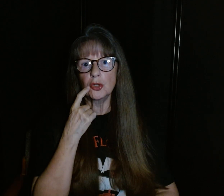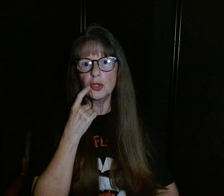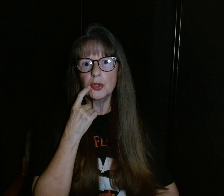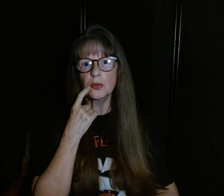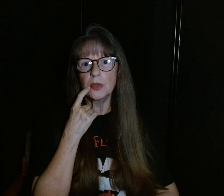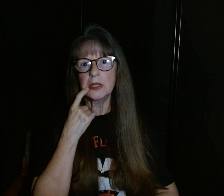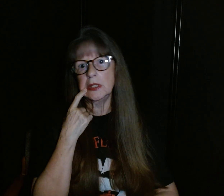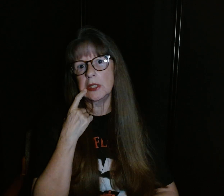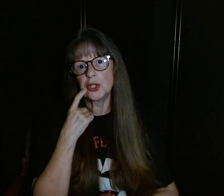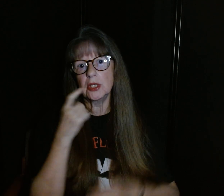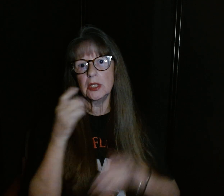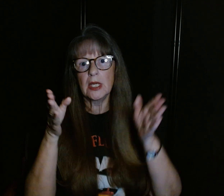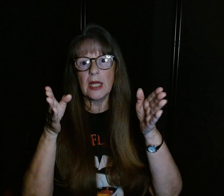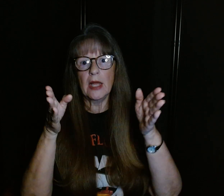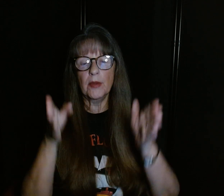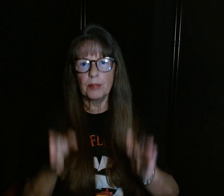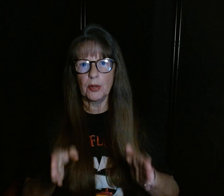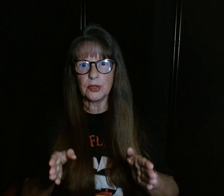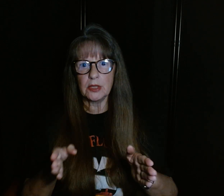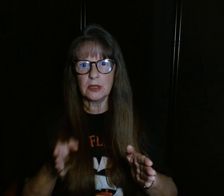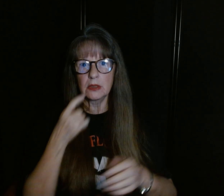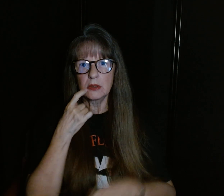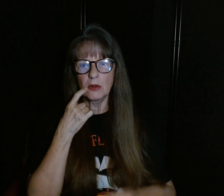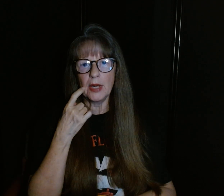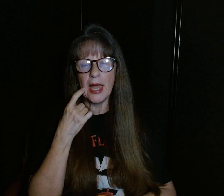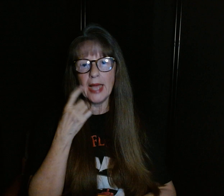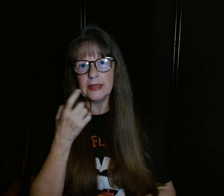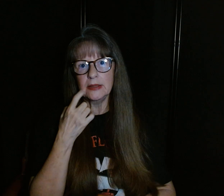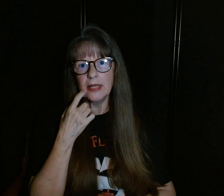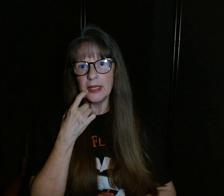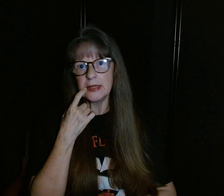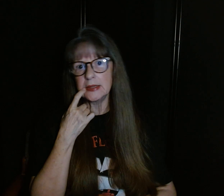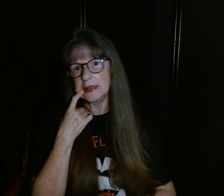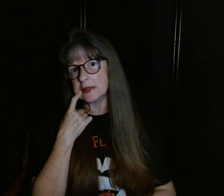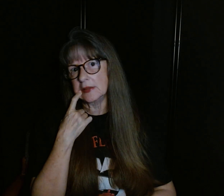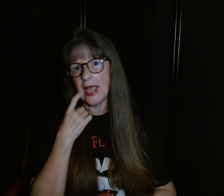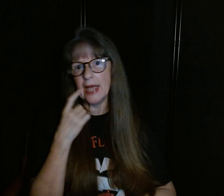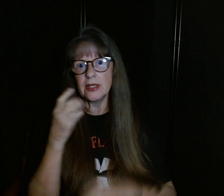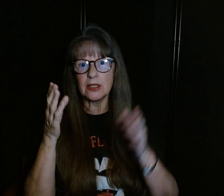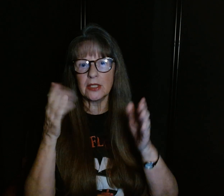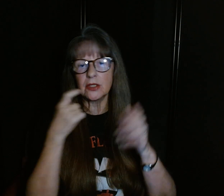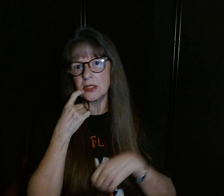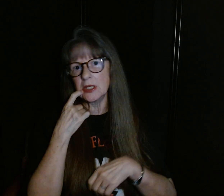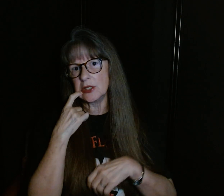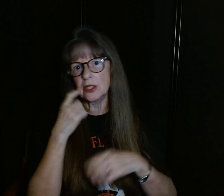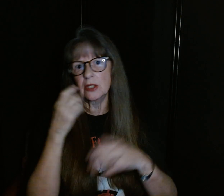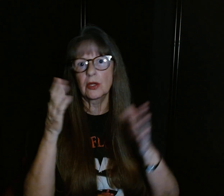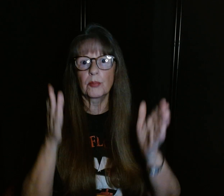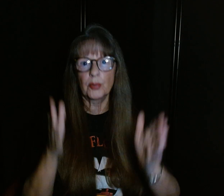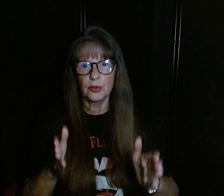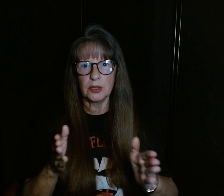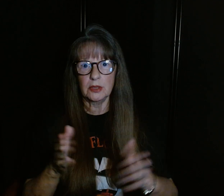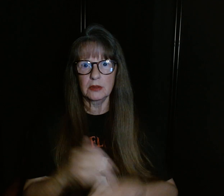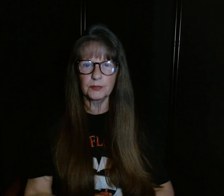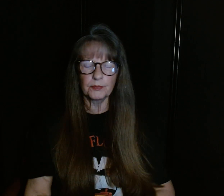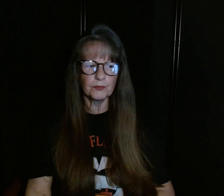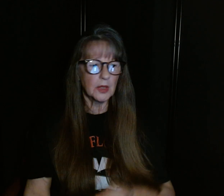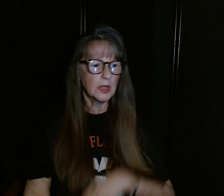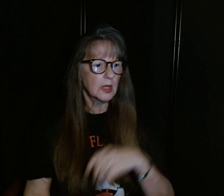you would do addiction and then person, or so an addict is addiction person. I